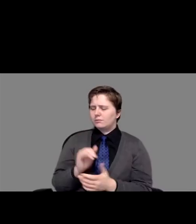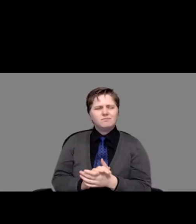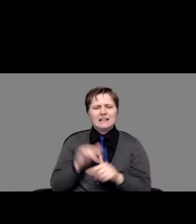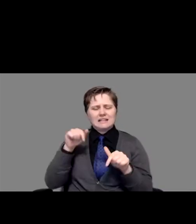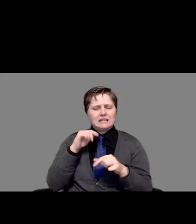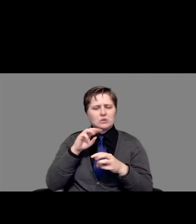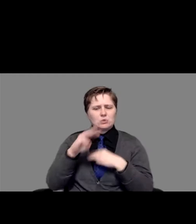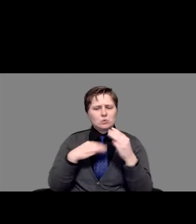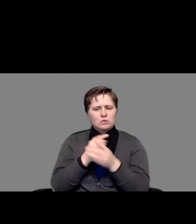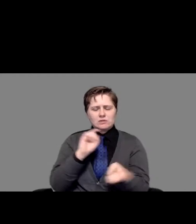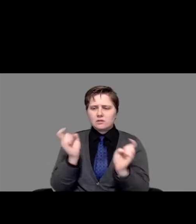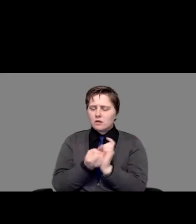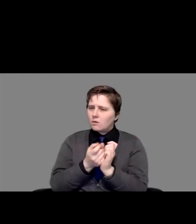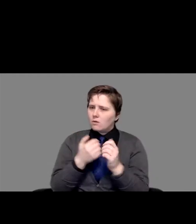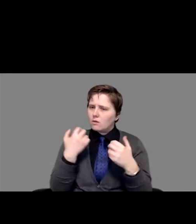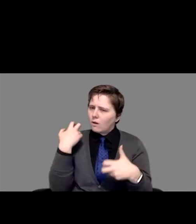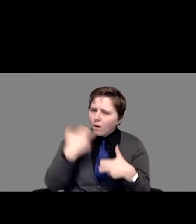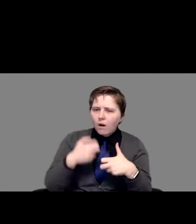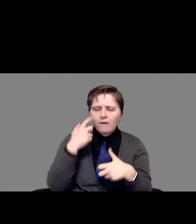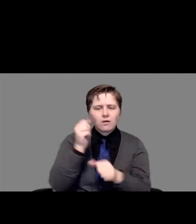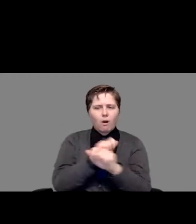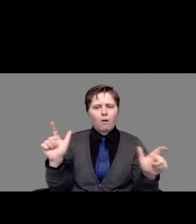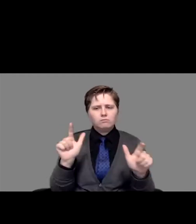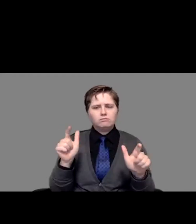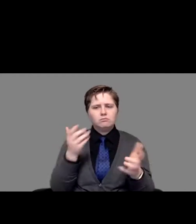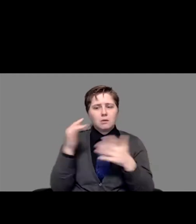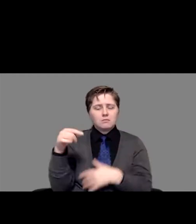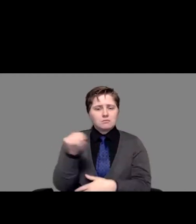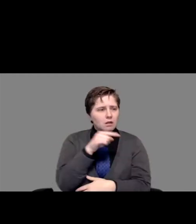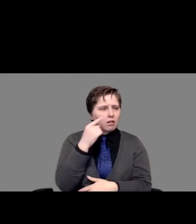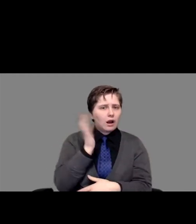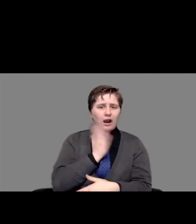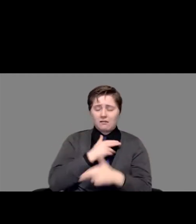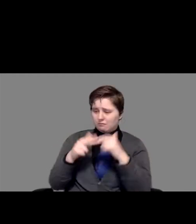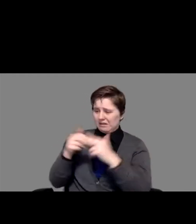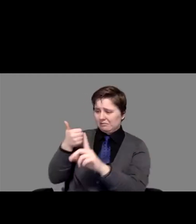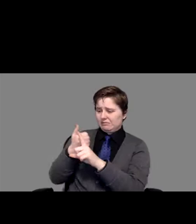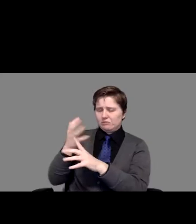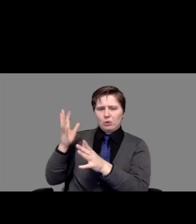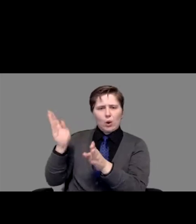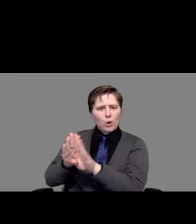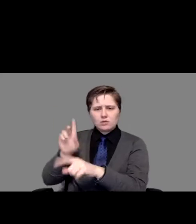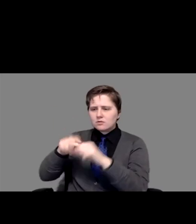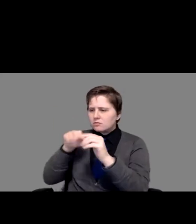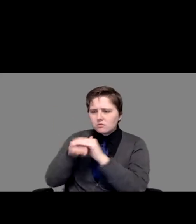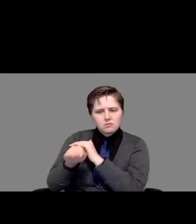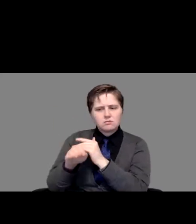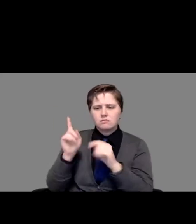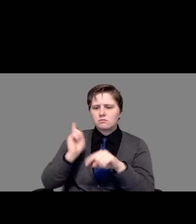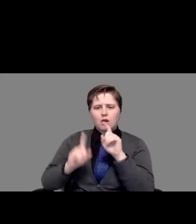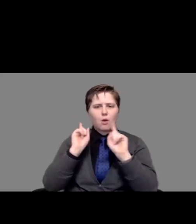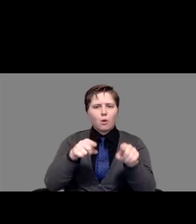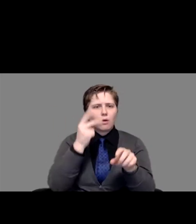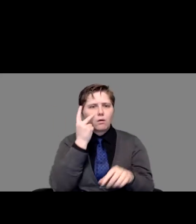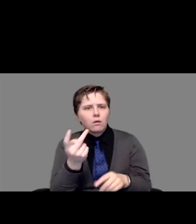has been hard to take for everyone. And you might think that a lot of our facilities are closed where folks can't come in or go to a show